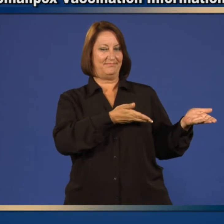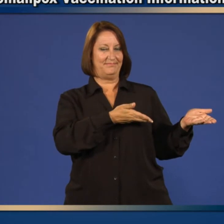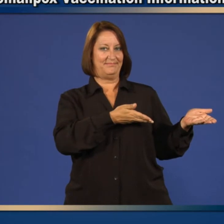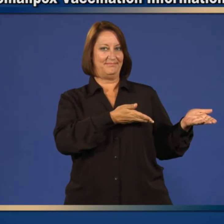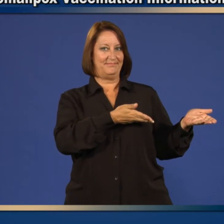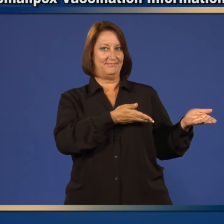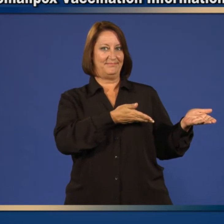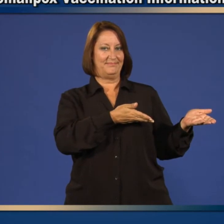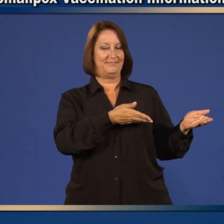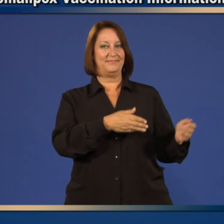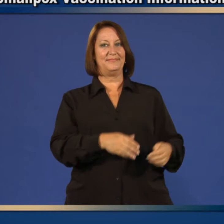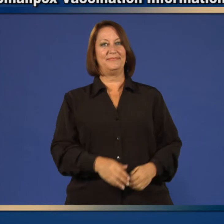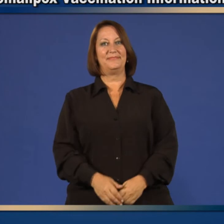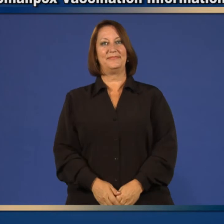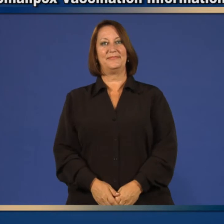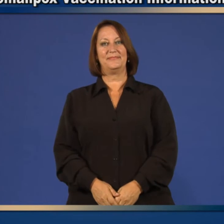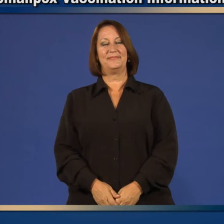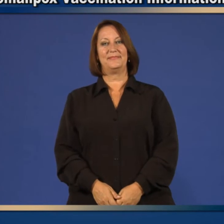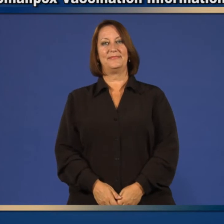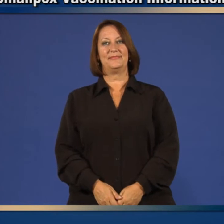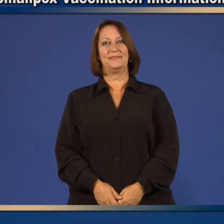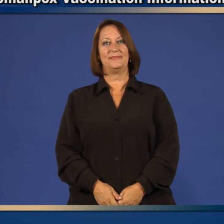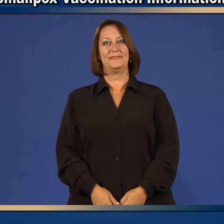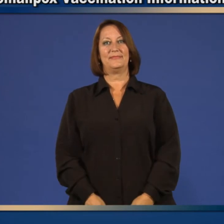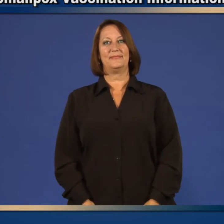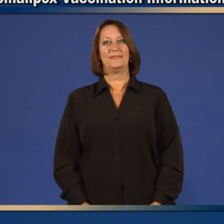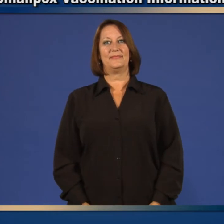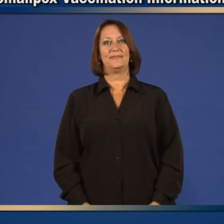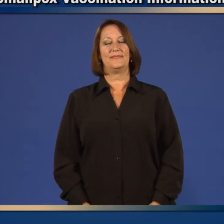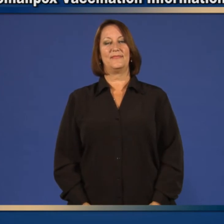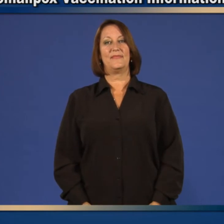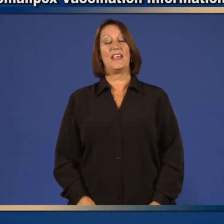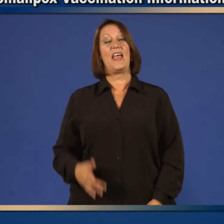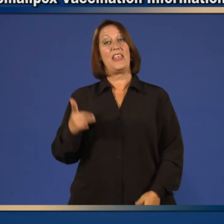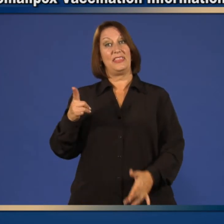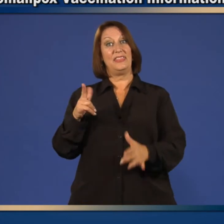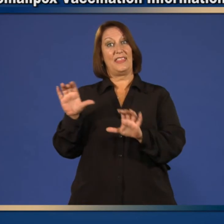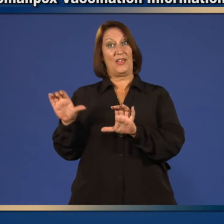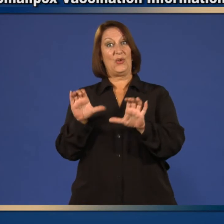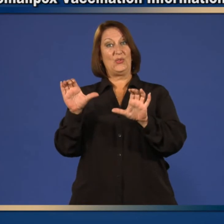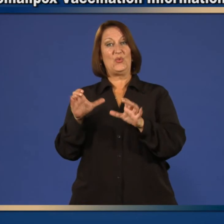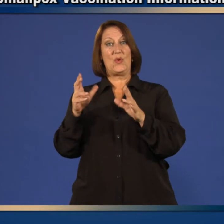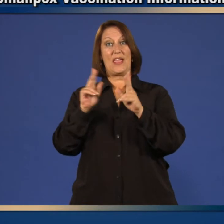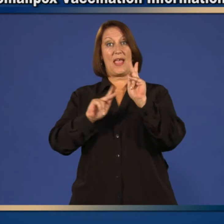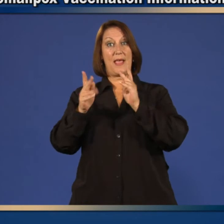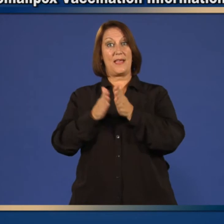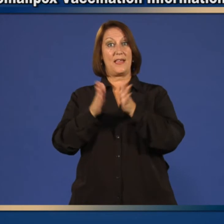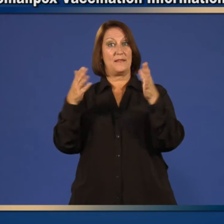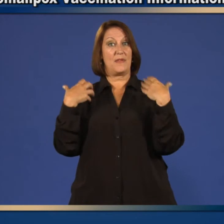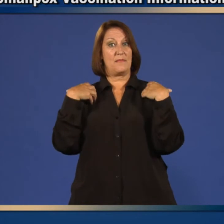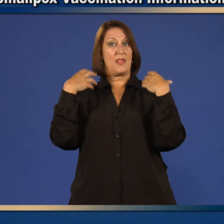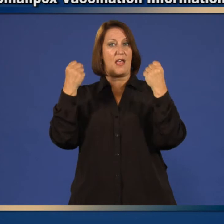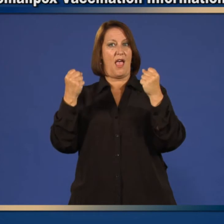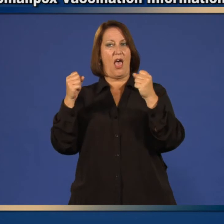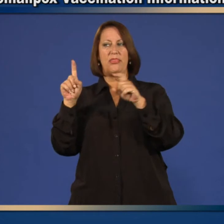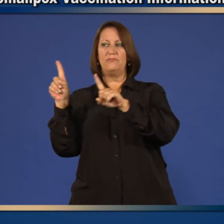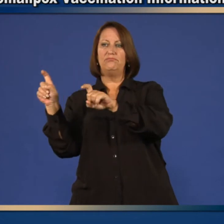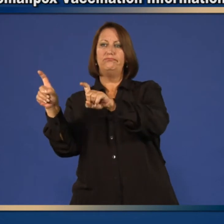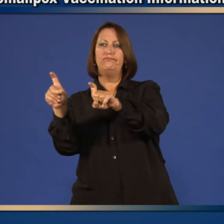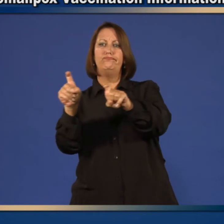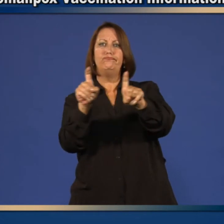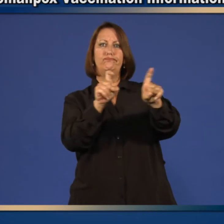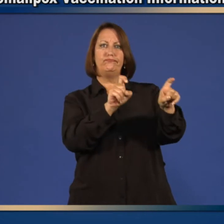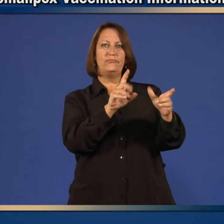www.fda.gov/, is conducting a public health